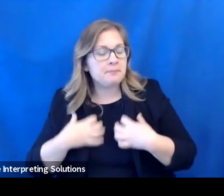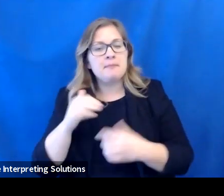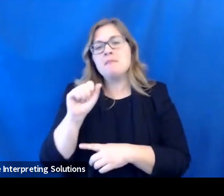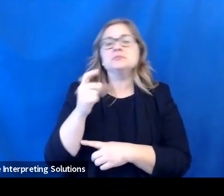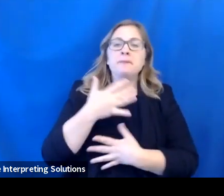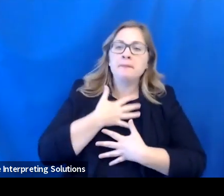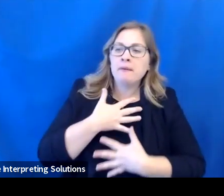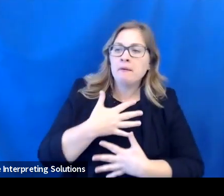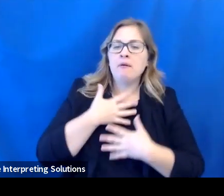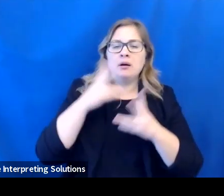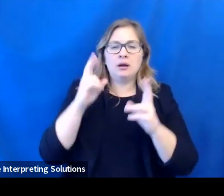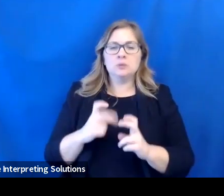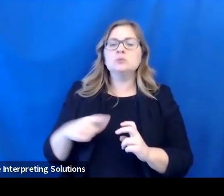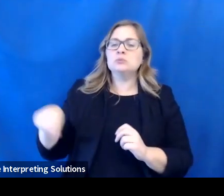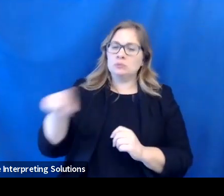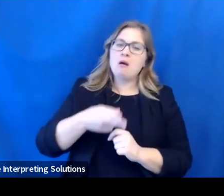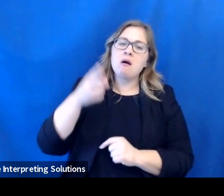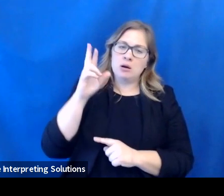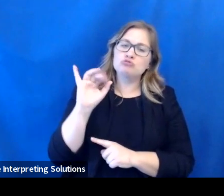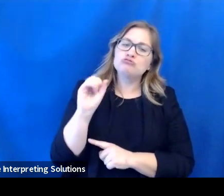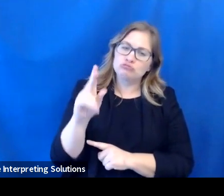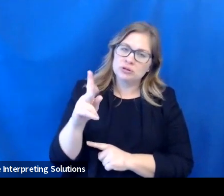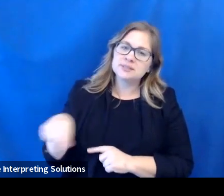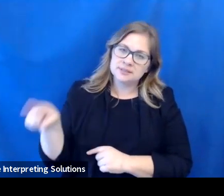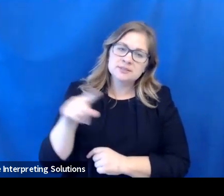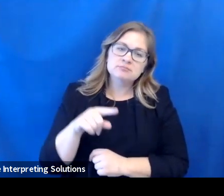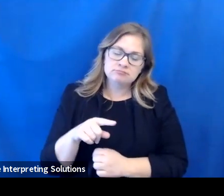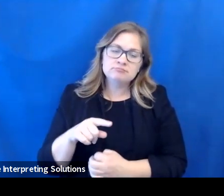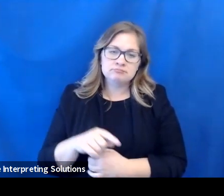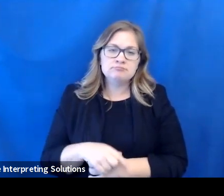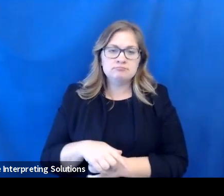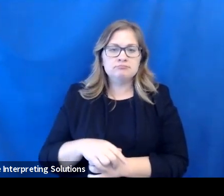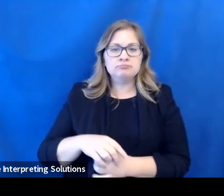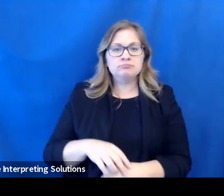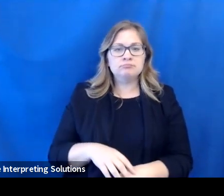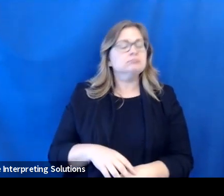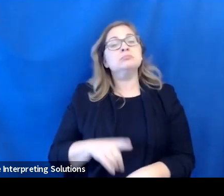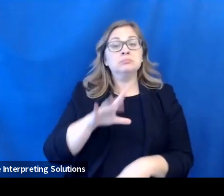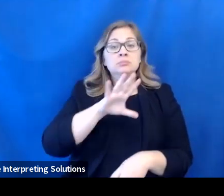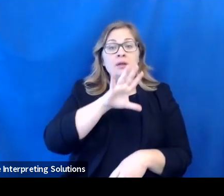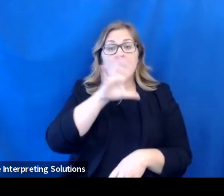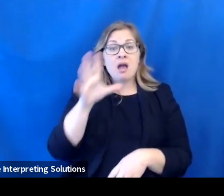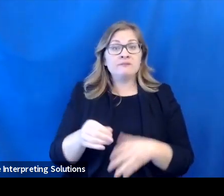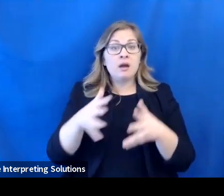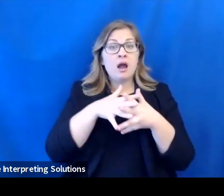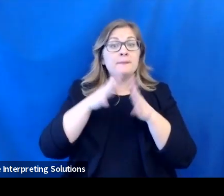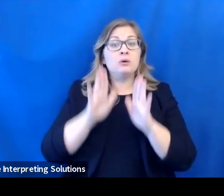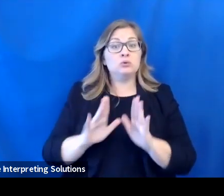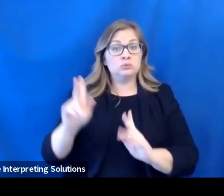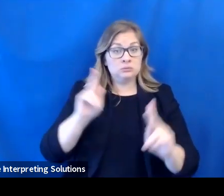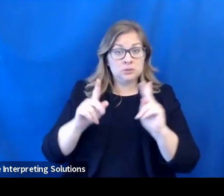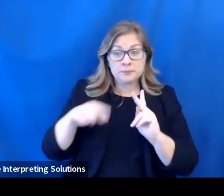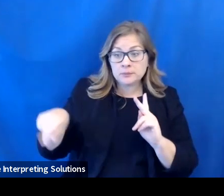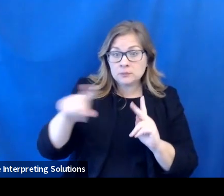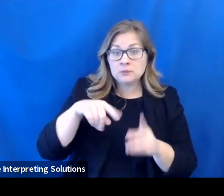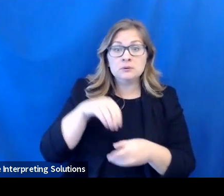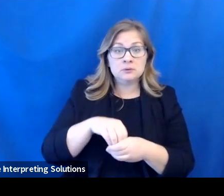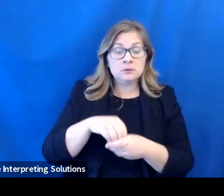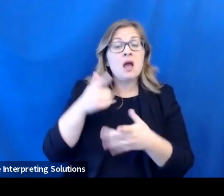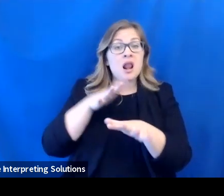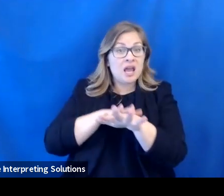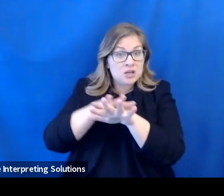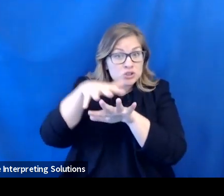some populations in Minnesota, such as African Americans and American Indians, suffer significantly higher rates of